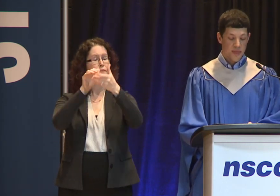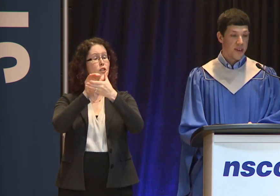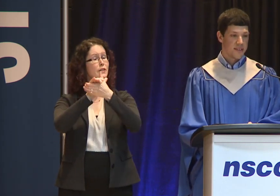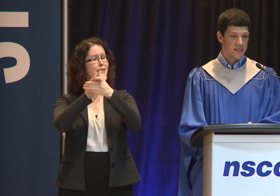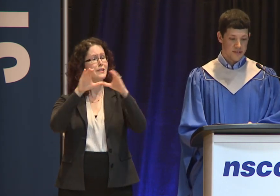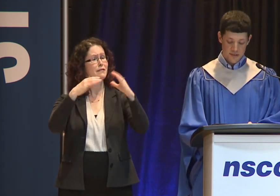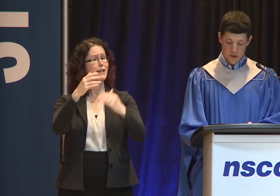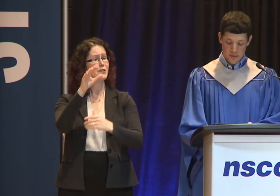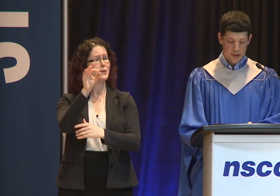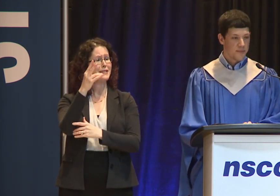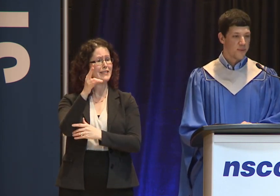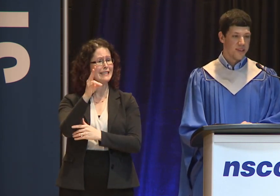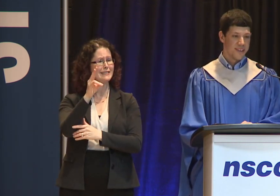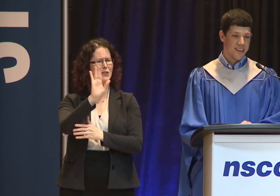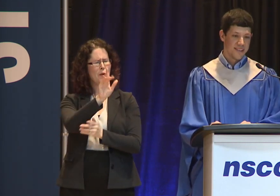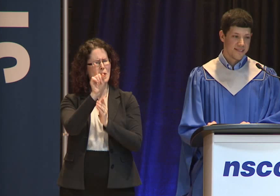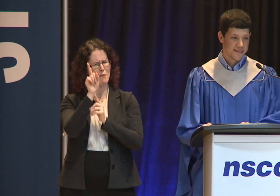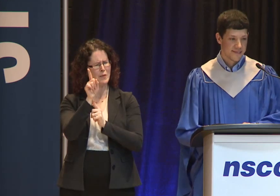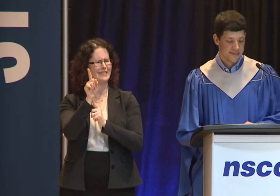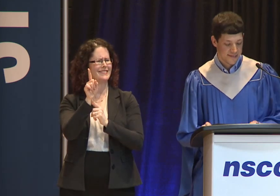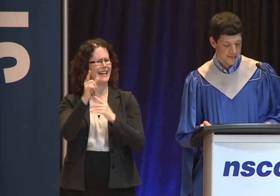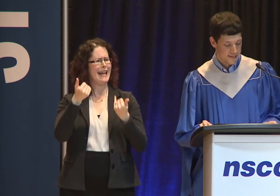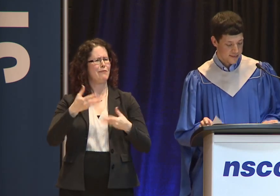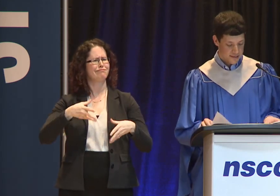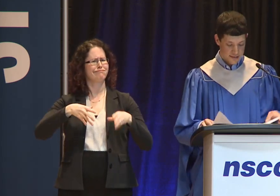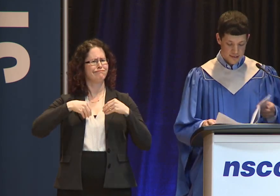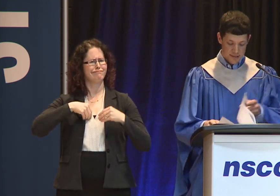2017. This is your moment. Breathe it in.